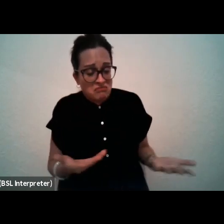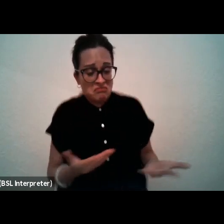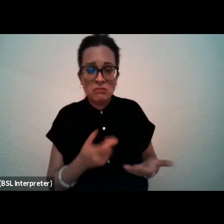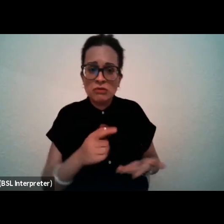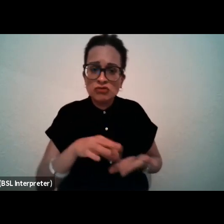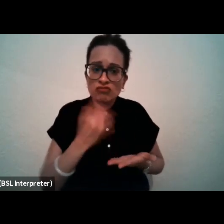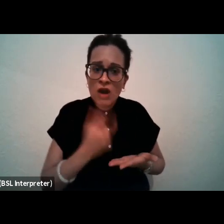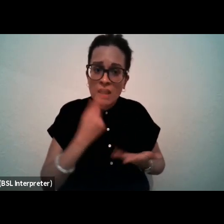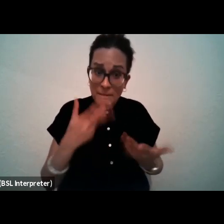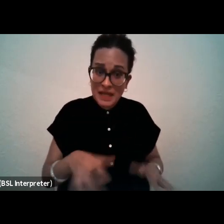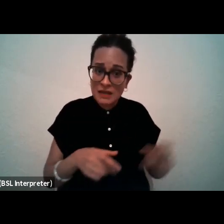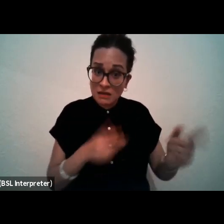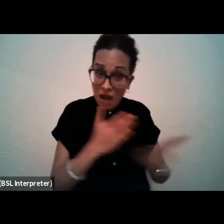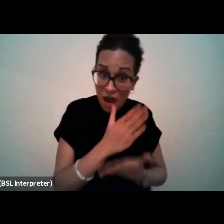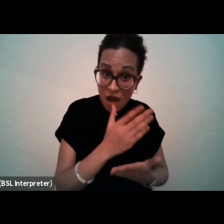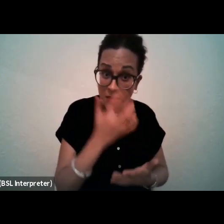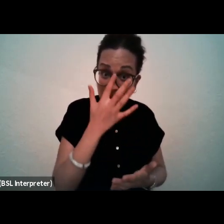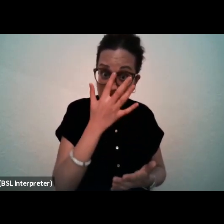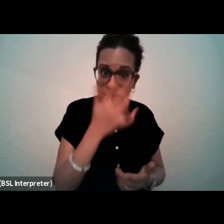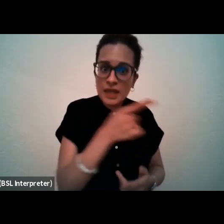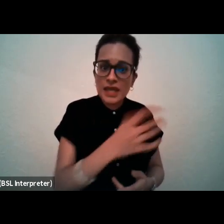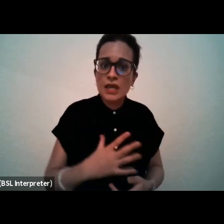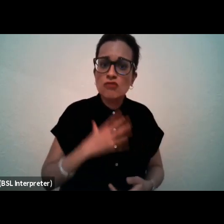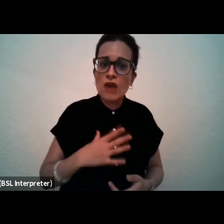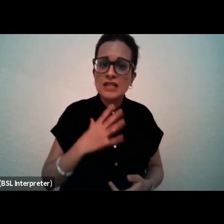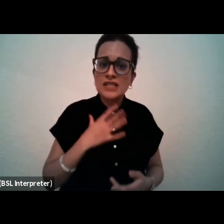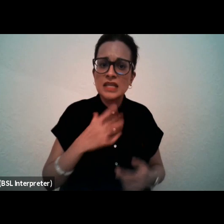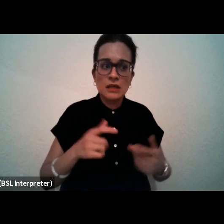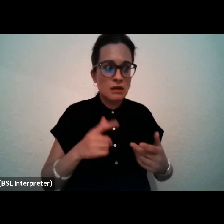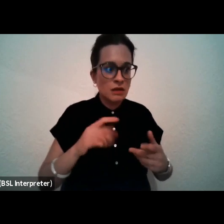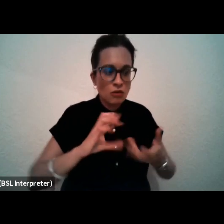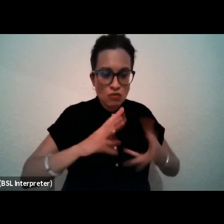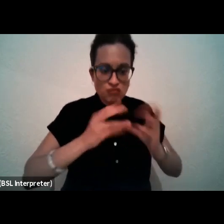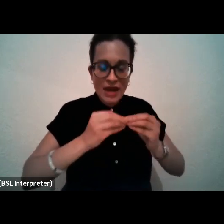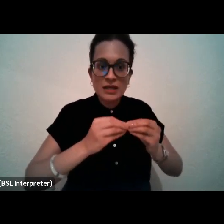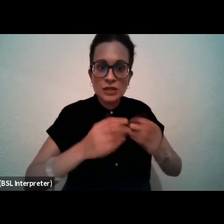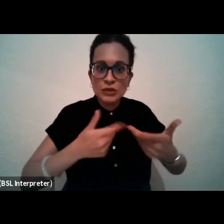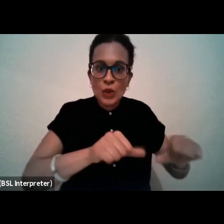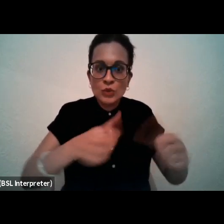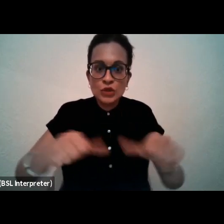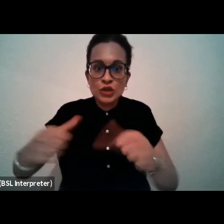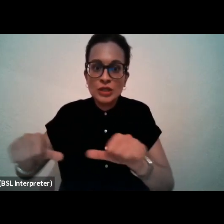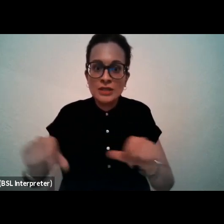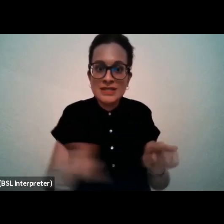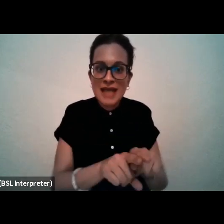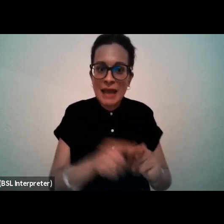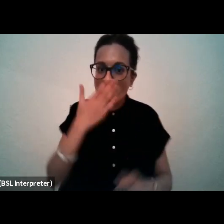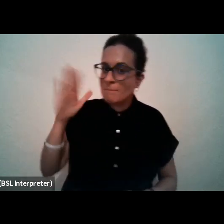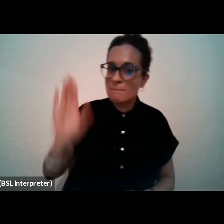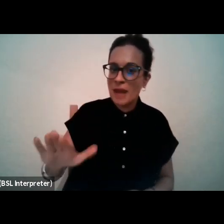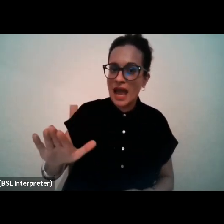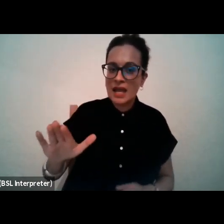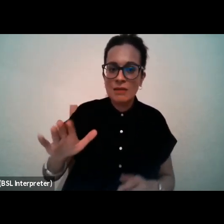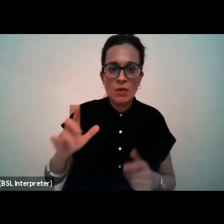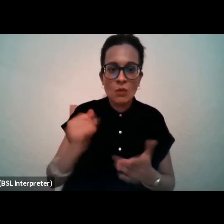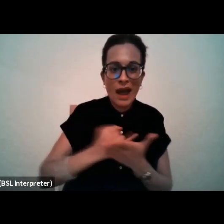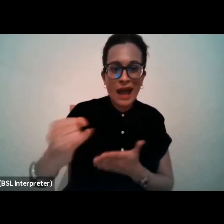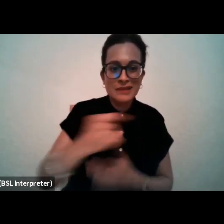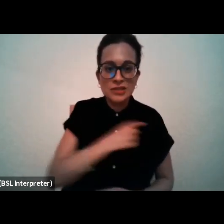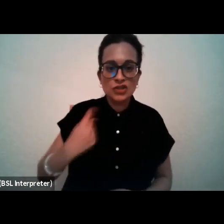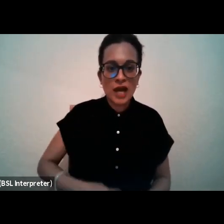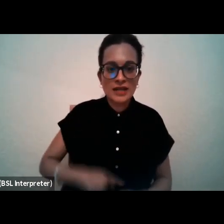that he claims that he comes up with solutions for problems while at the same time using anti-Chinese racism